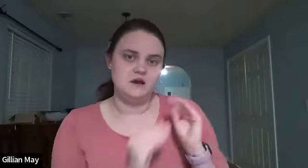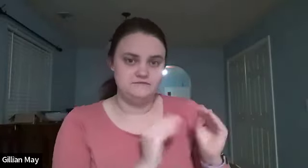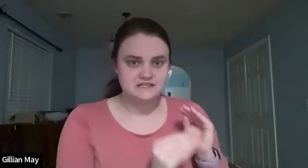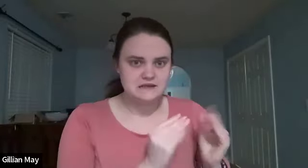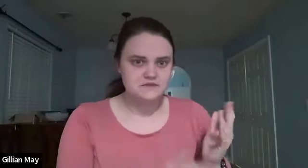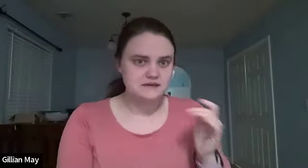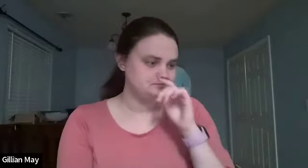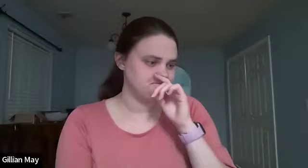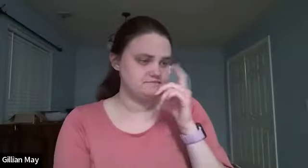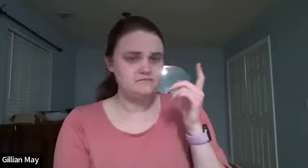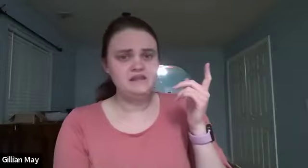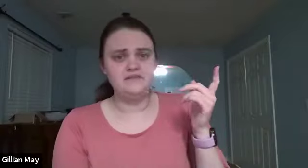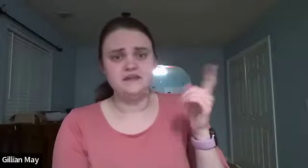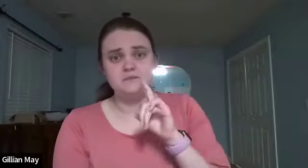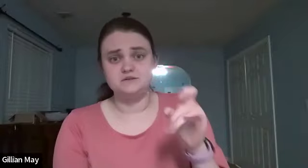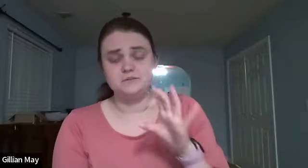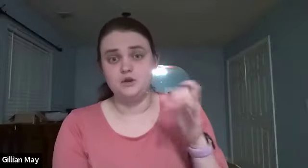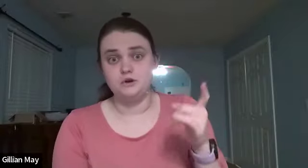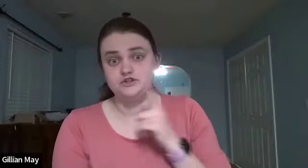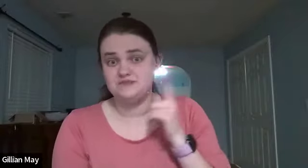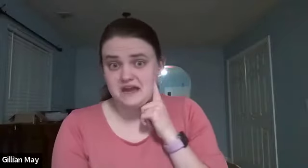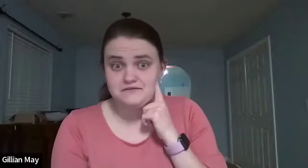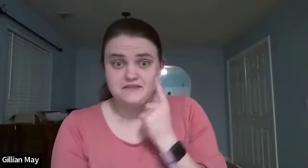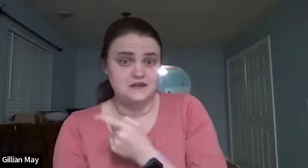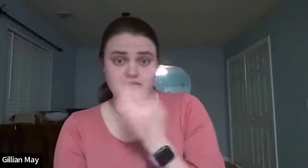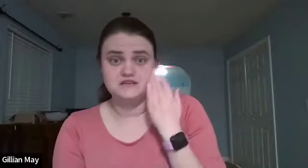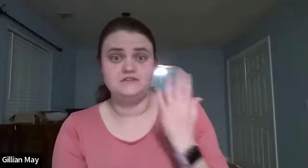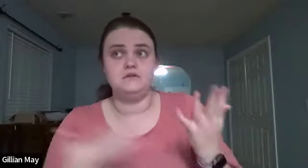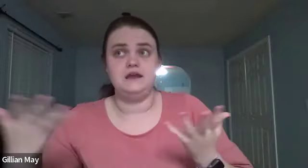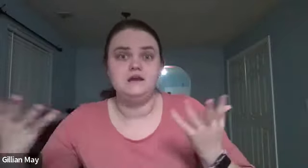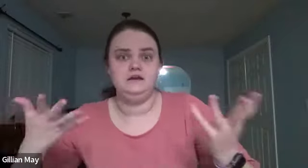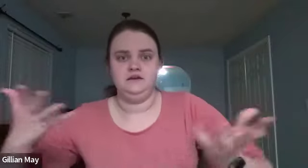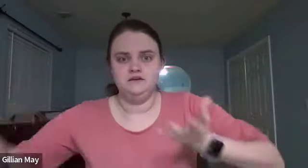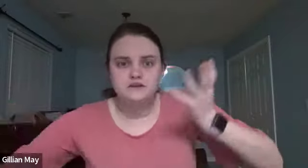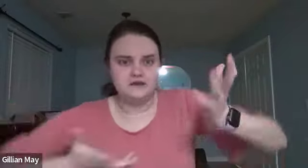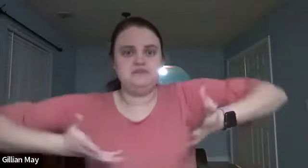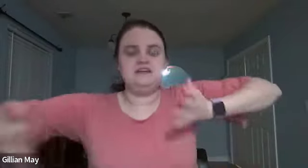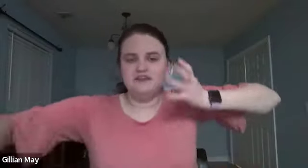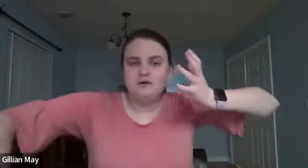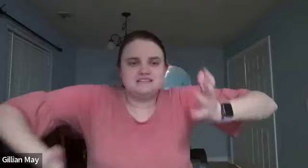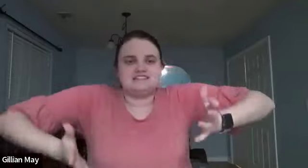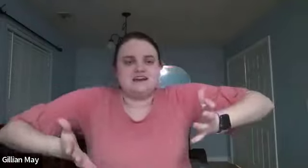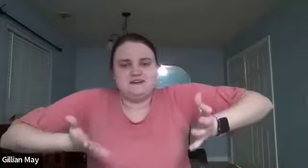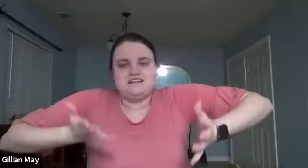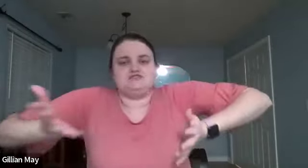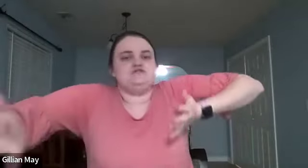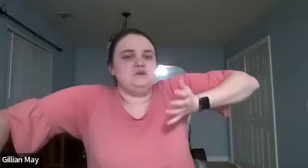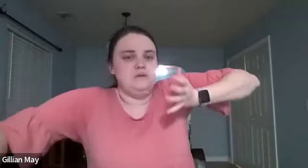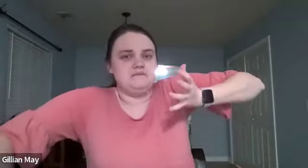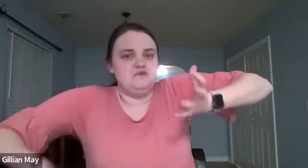help fix something, and they come into one of my coworkers who's deaf and they don't know sign, they're like, they always, it's kind of funny because they'll do this whole like movement of